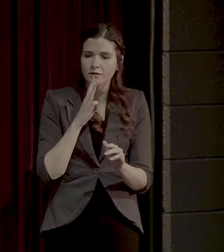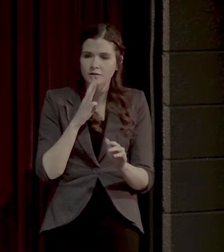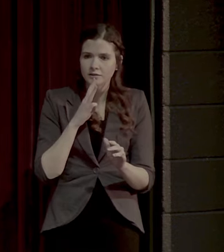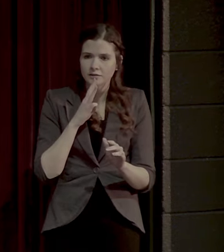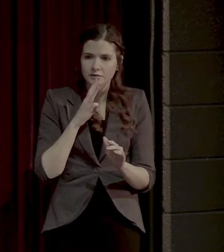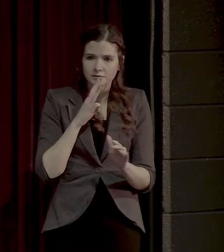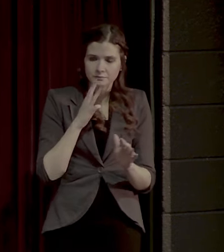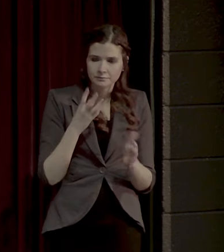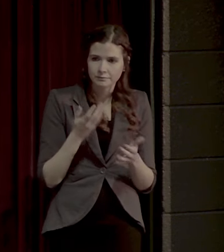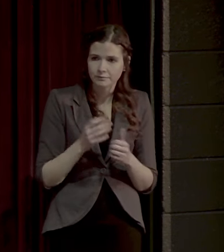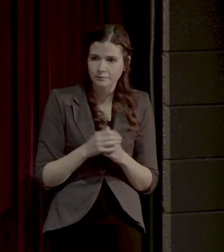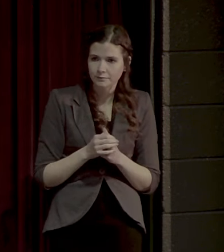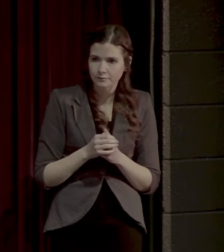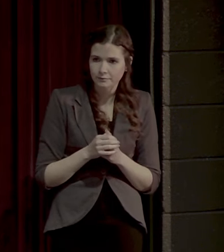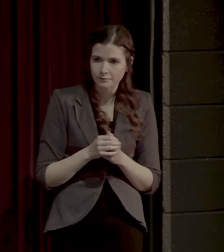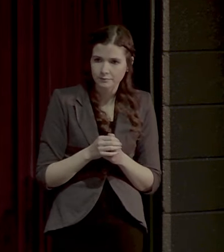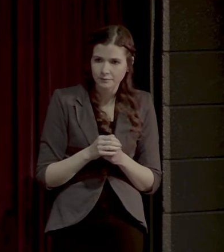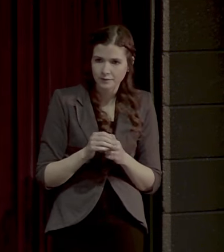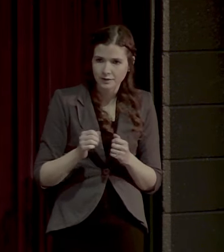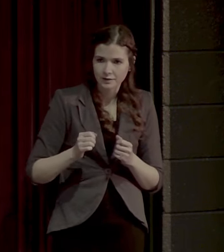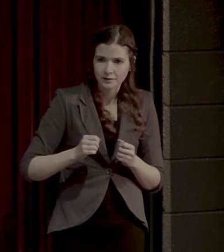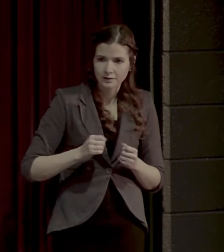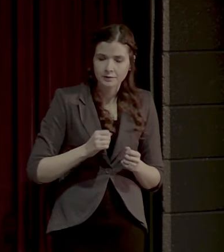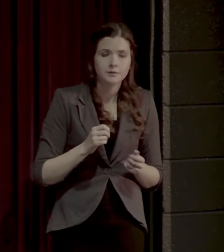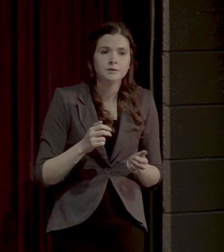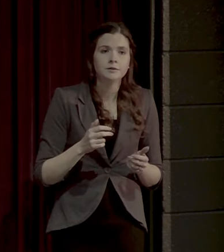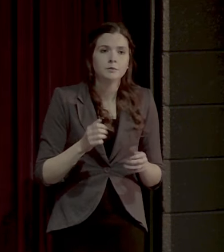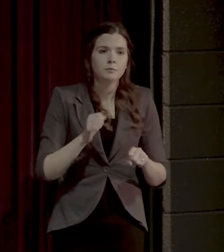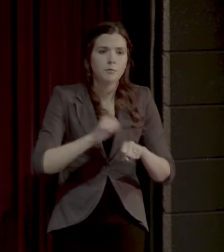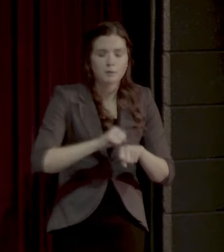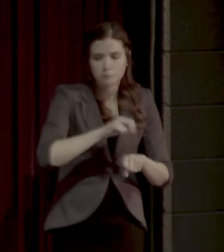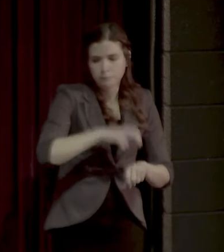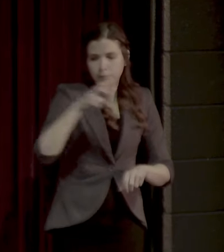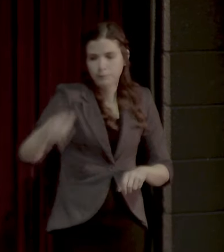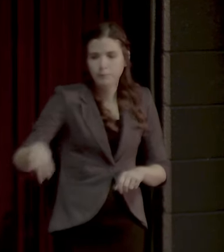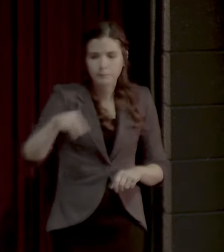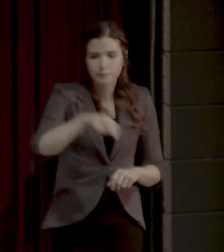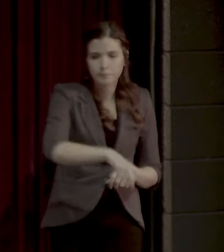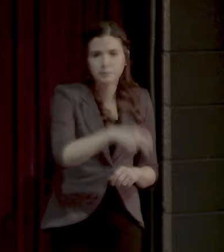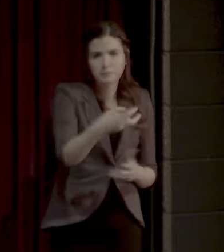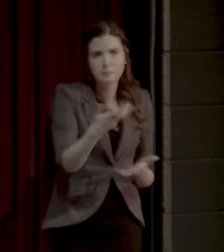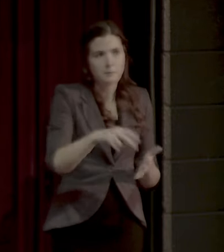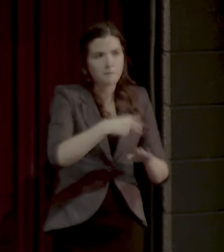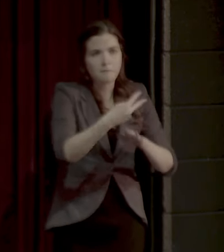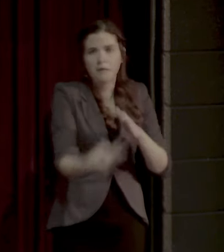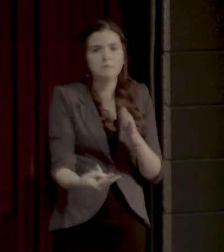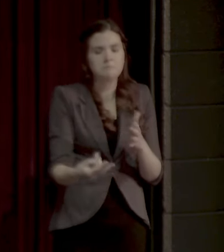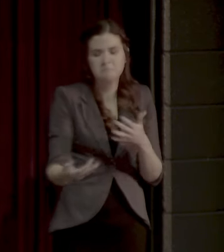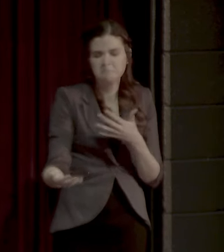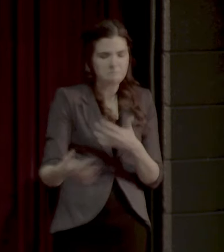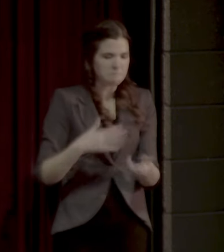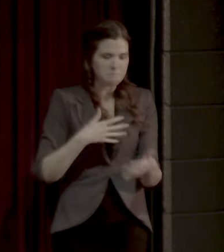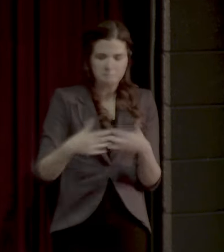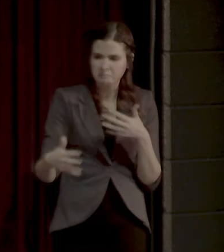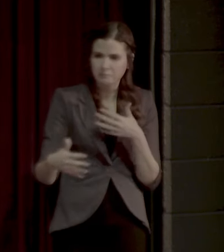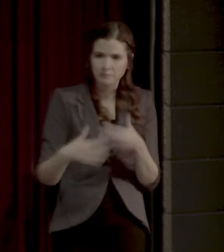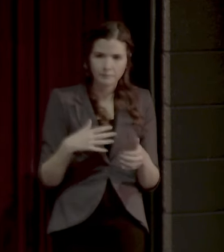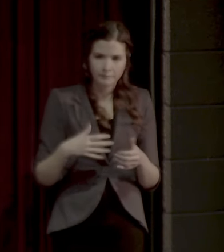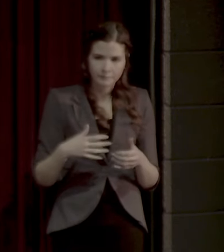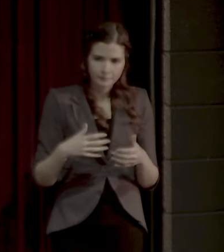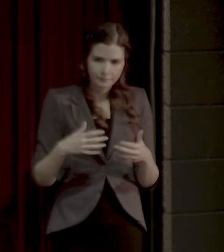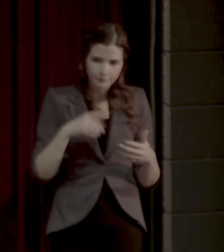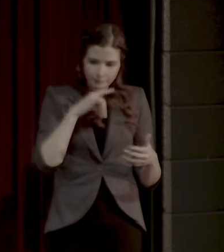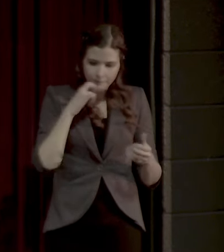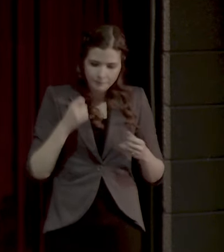jump from rock to rock, not feeling embarrassed when you fall, back into the brook from whence you came. Dry